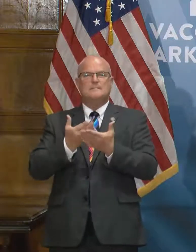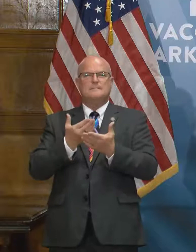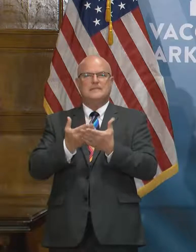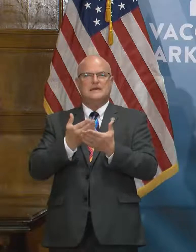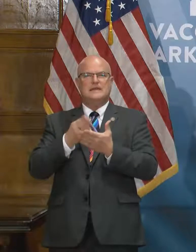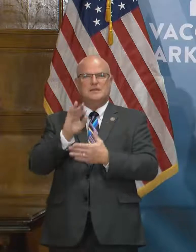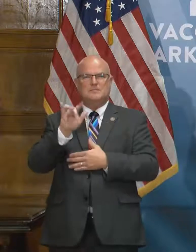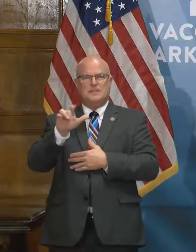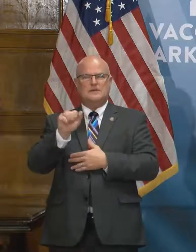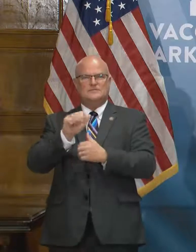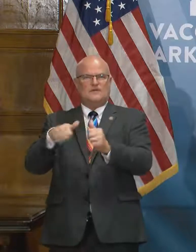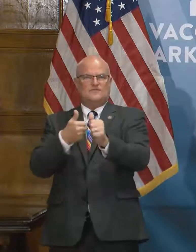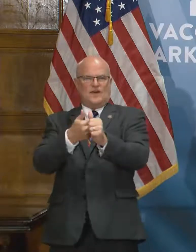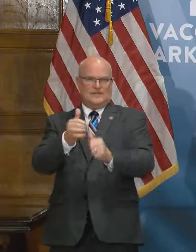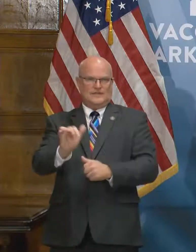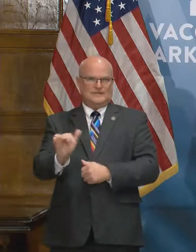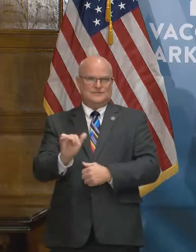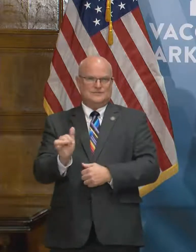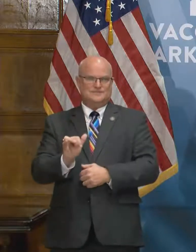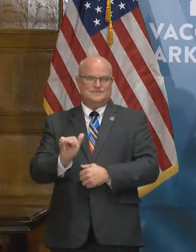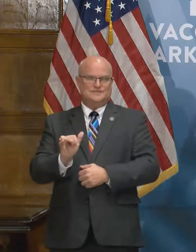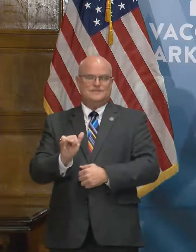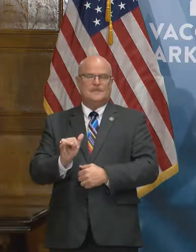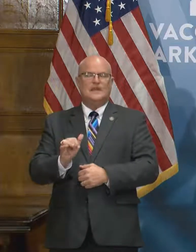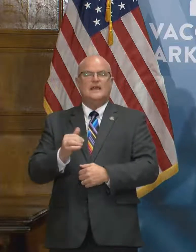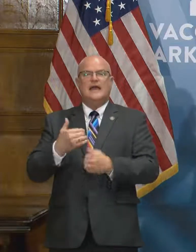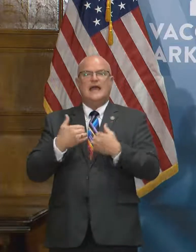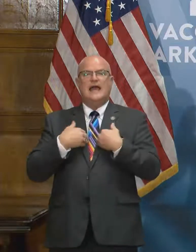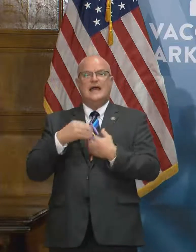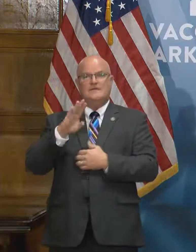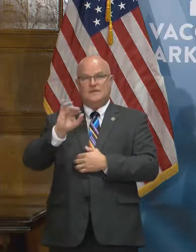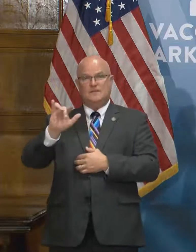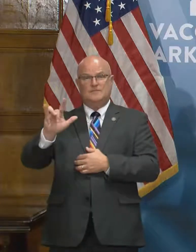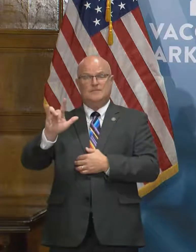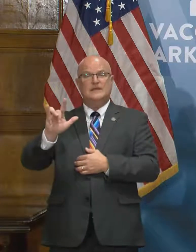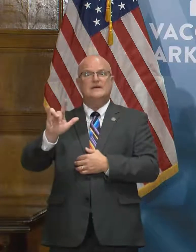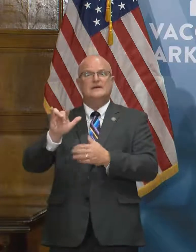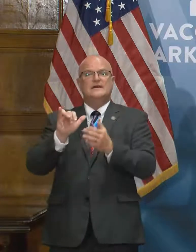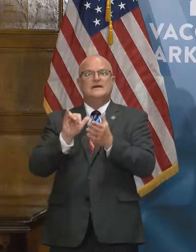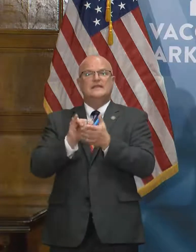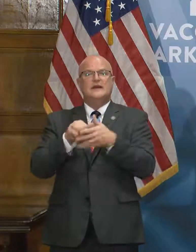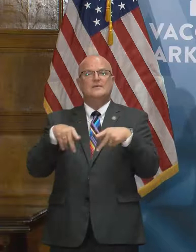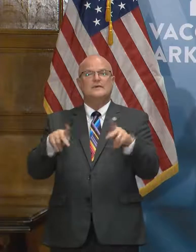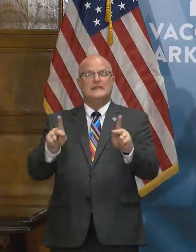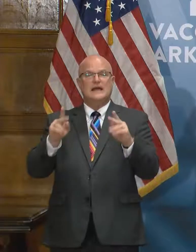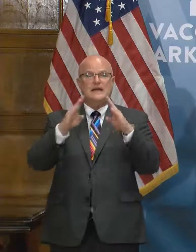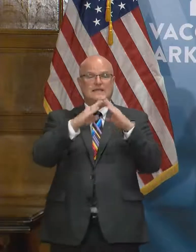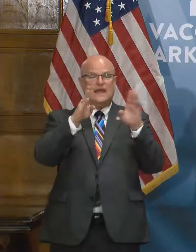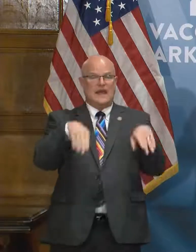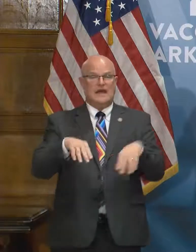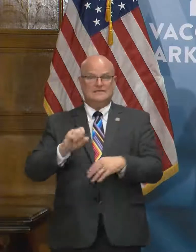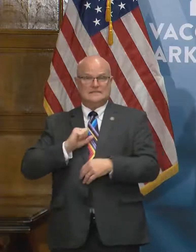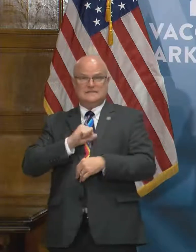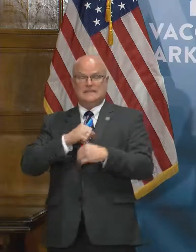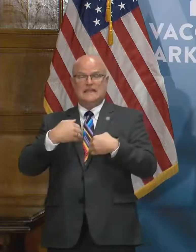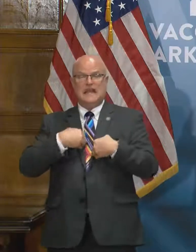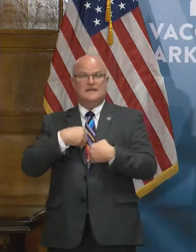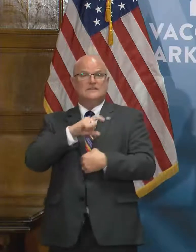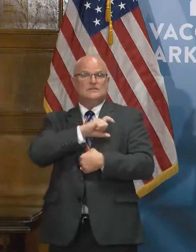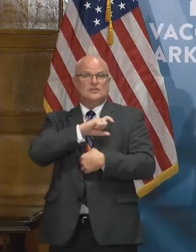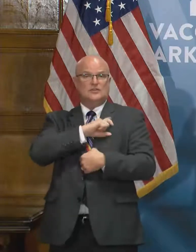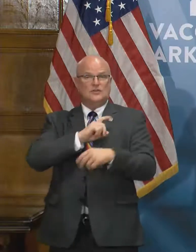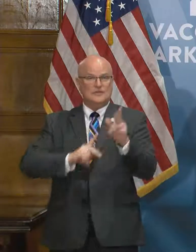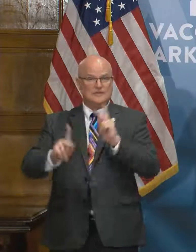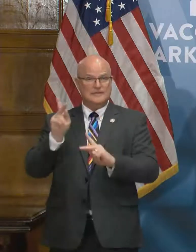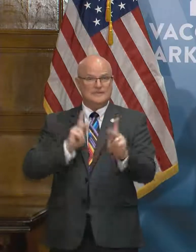appropriation bills that will follow as well. There will be a bill that will allow the House and Senate to have security